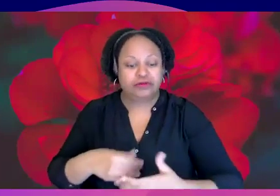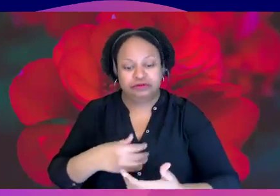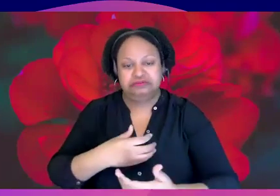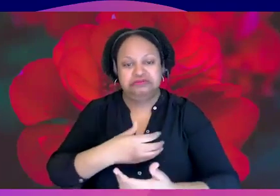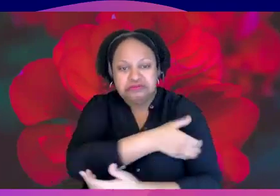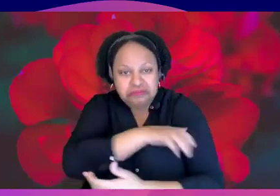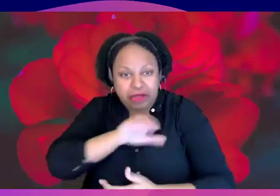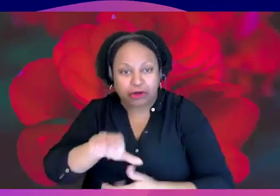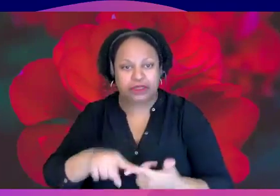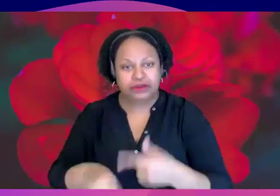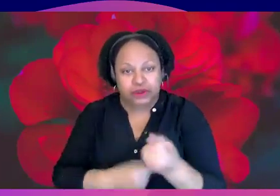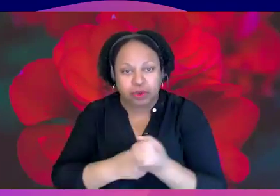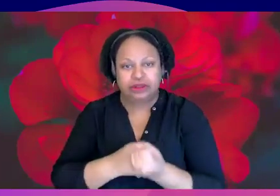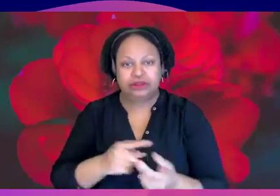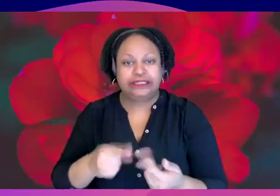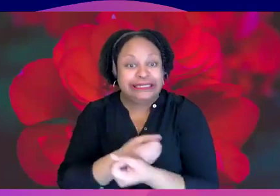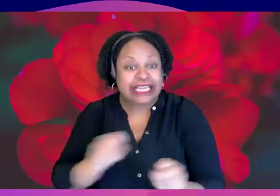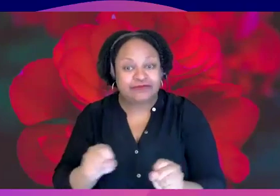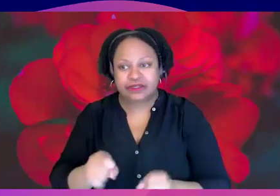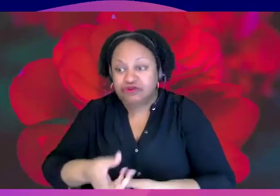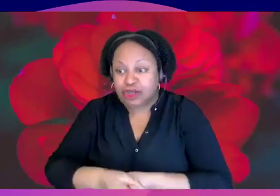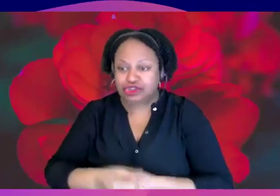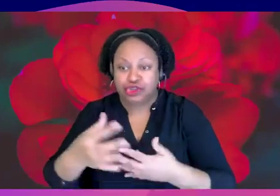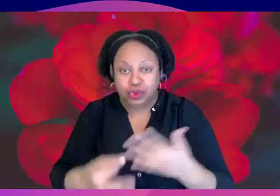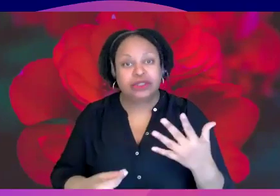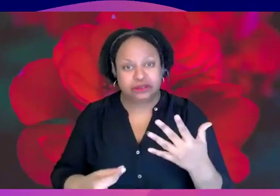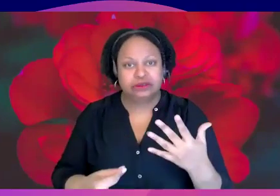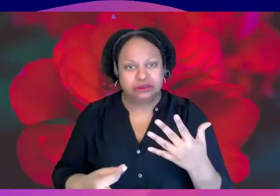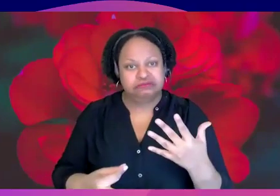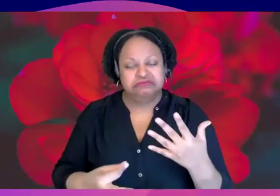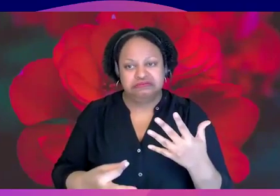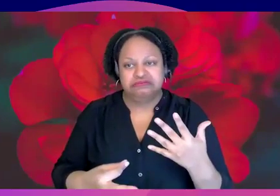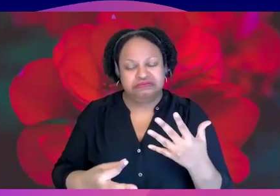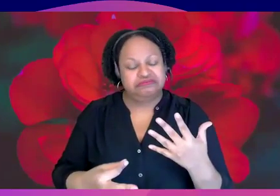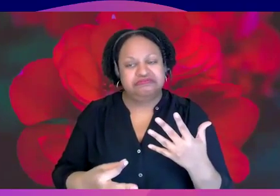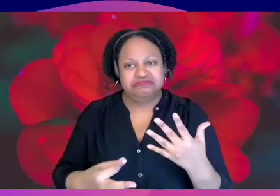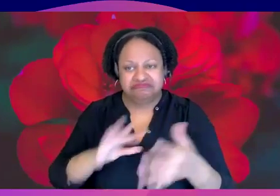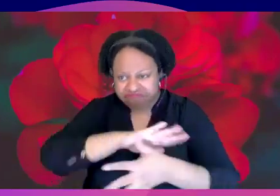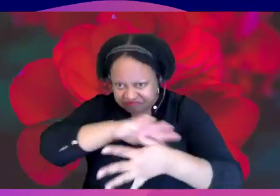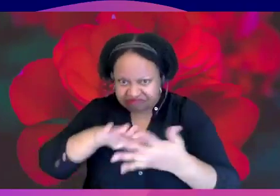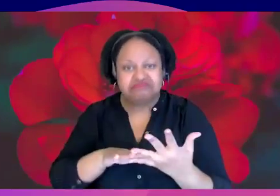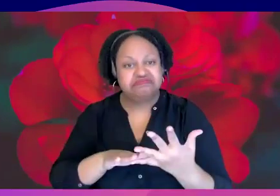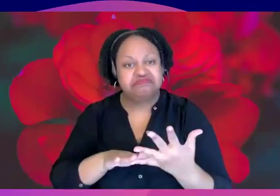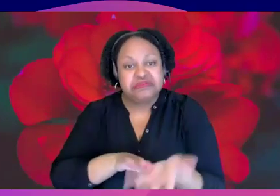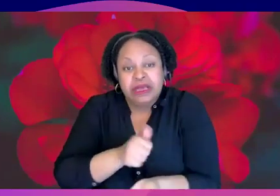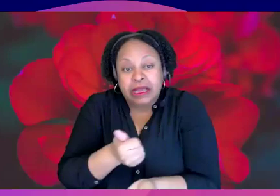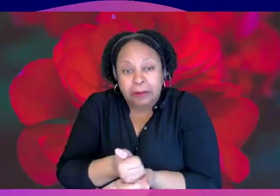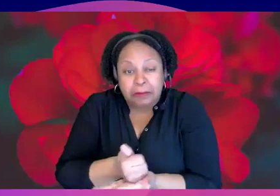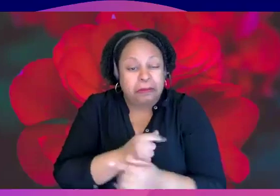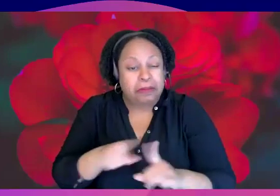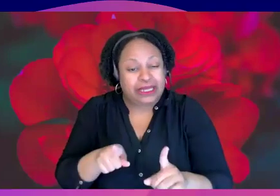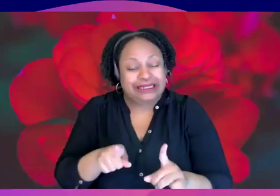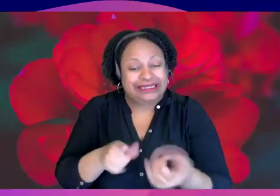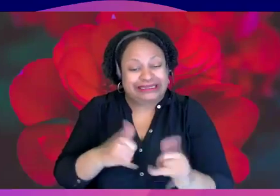support, safety, trust, choice, they often fail to or overlook